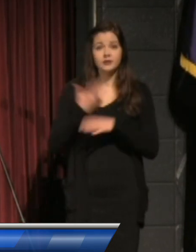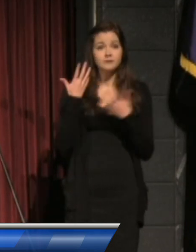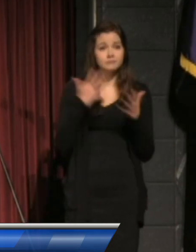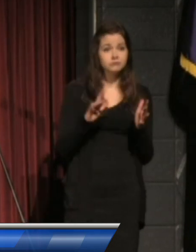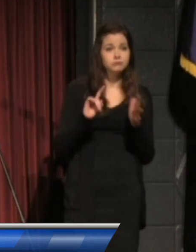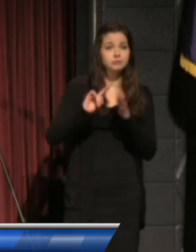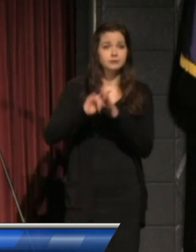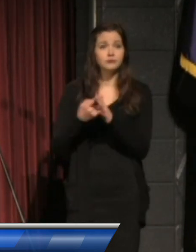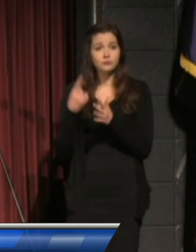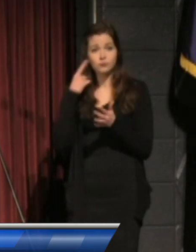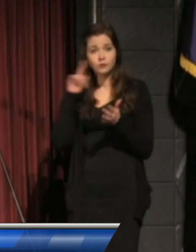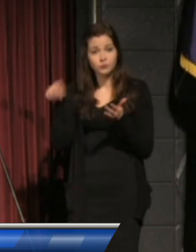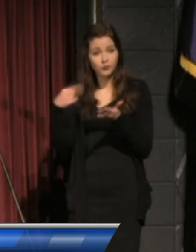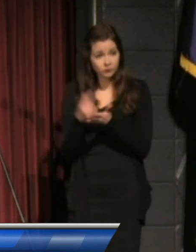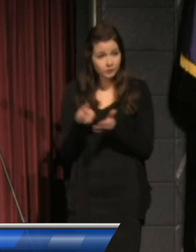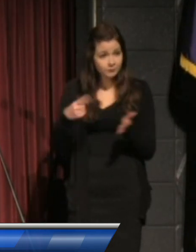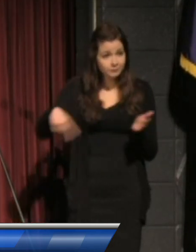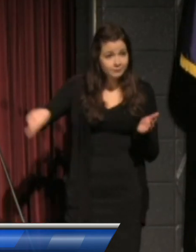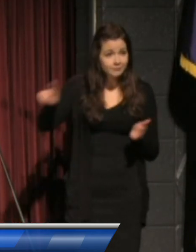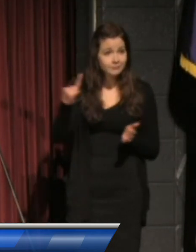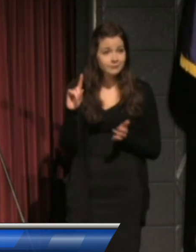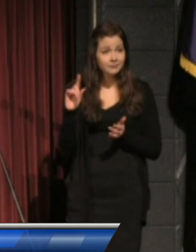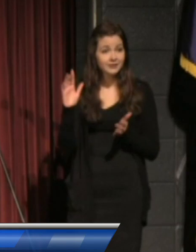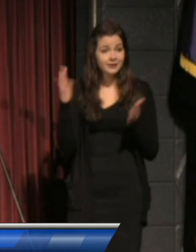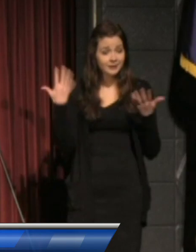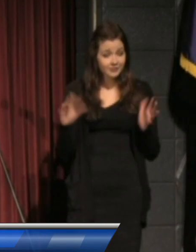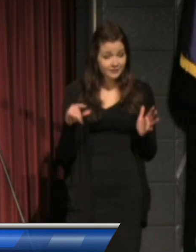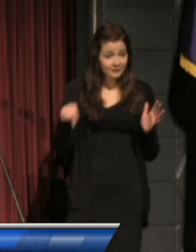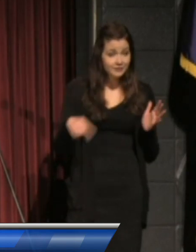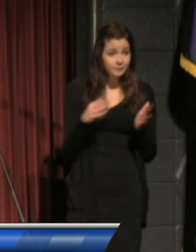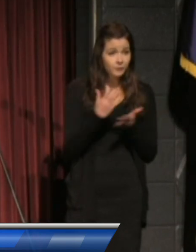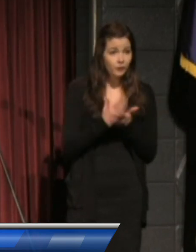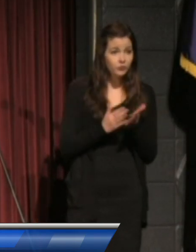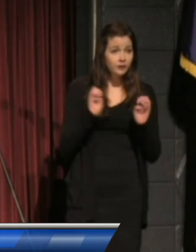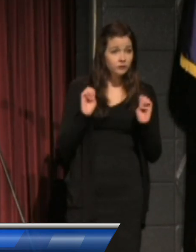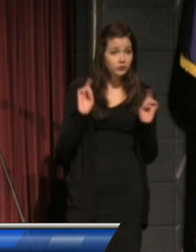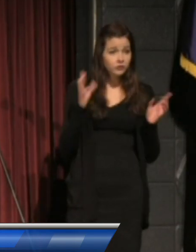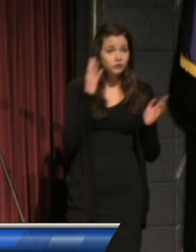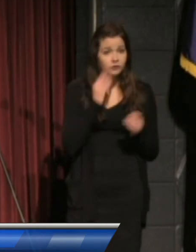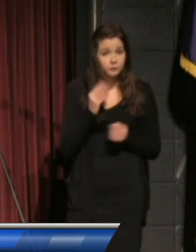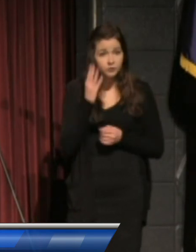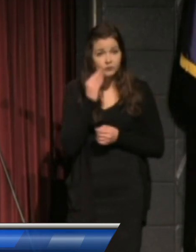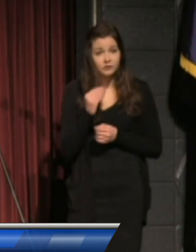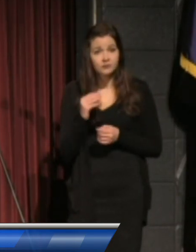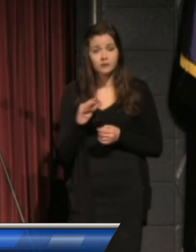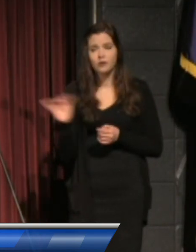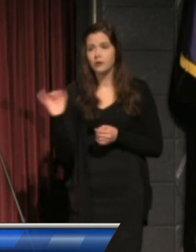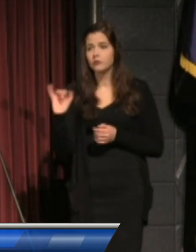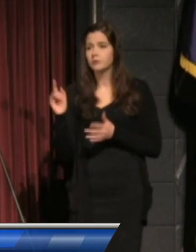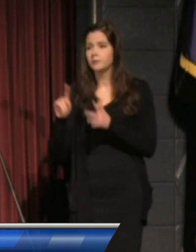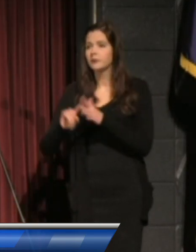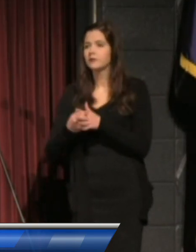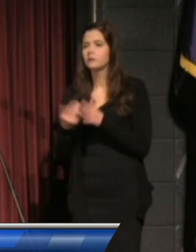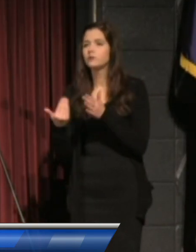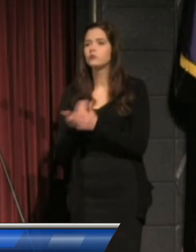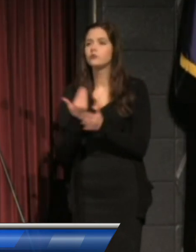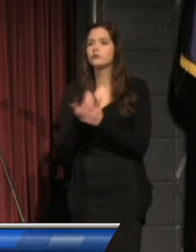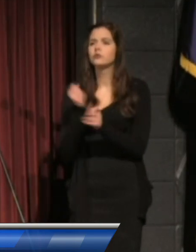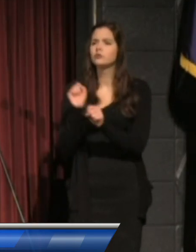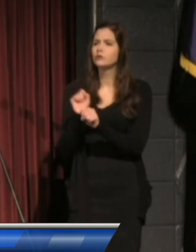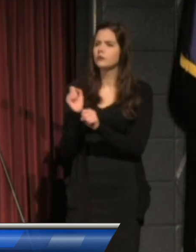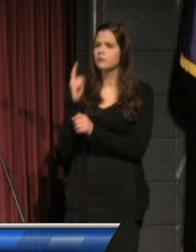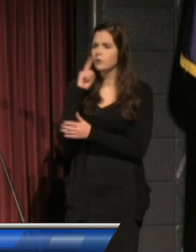for these graduates. It's the end of this portion of their educational experience, and it's also the beginning of a new career for